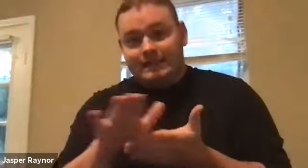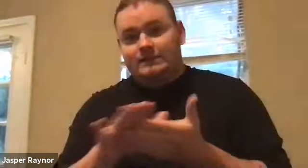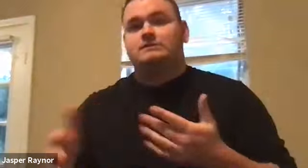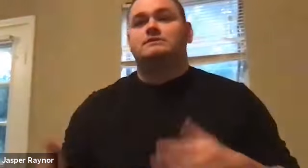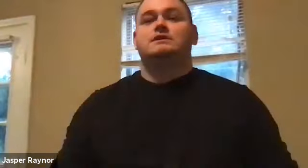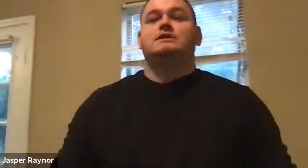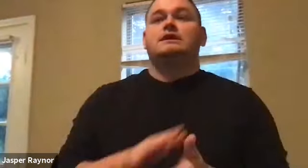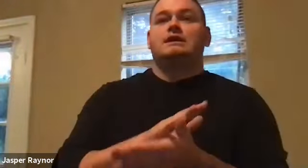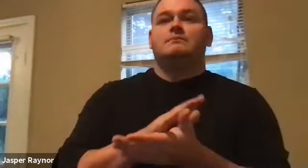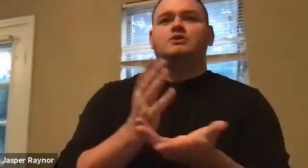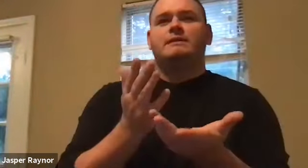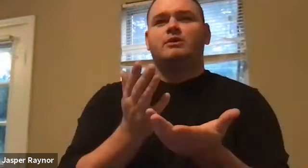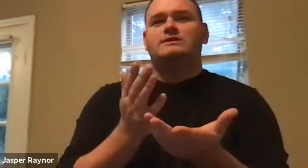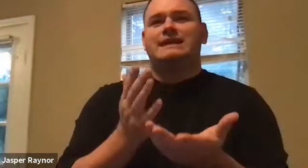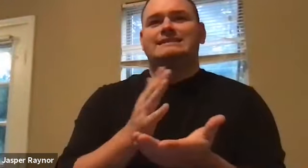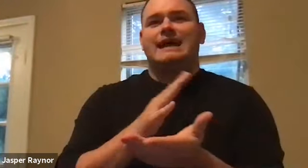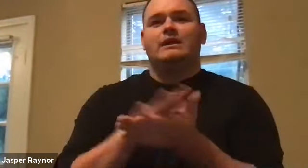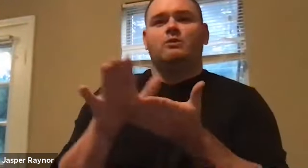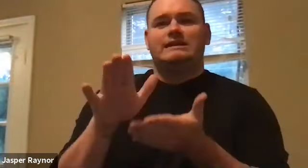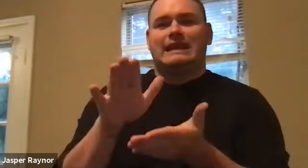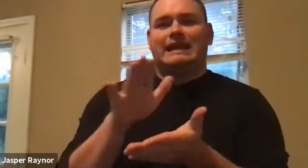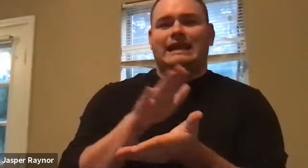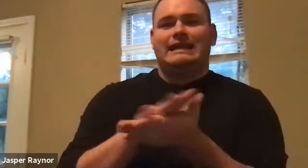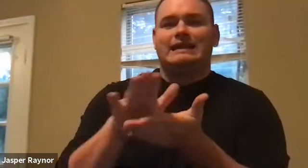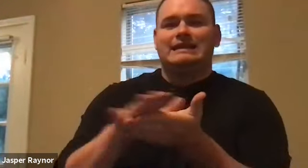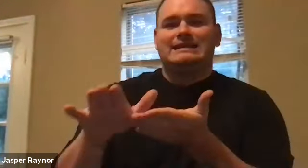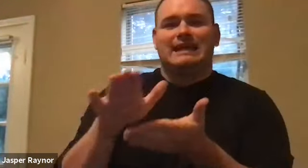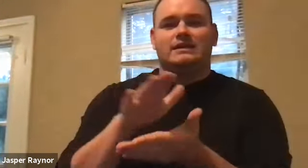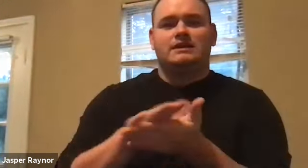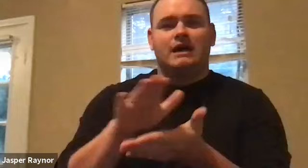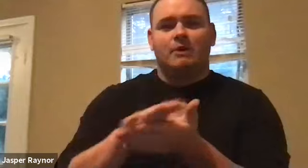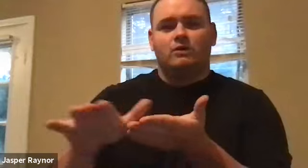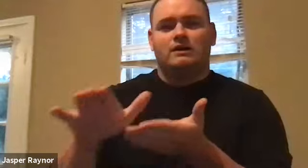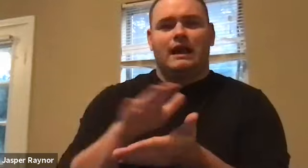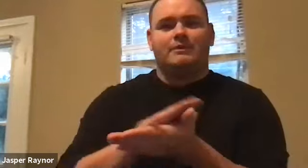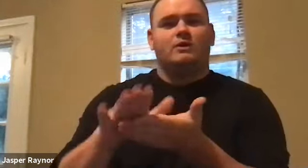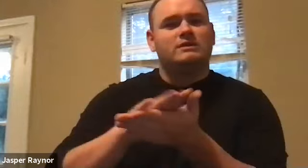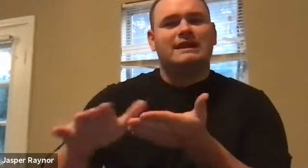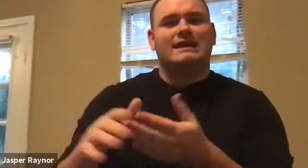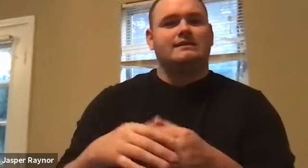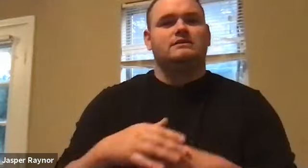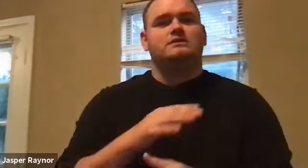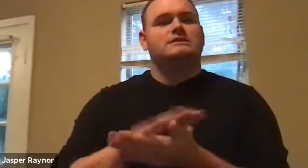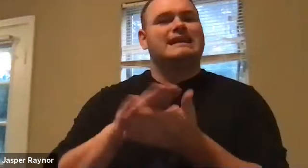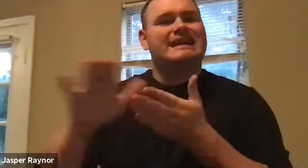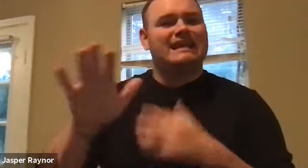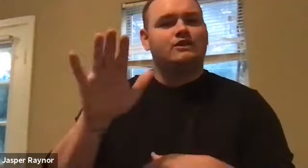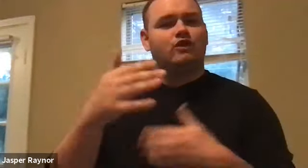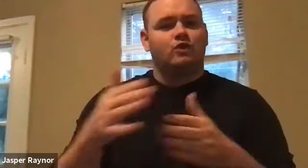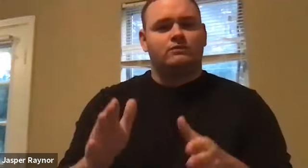Clean. Most people tend to sign up when they're saying clean. It's like a double clap. So clean. Clean your room